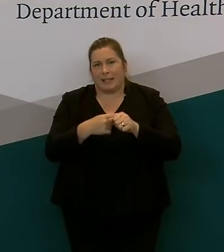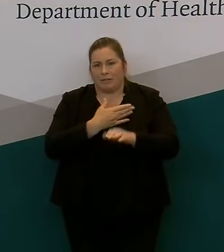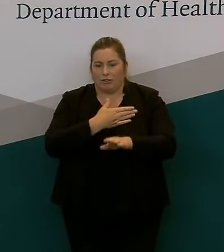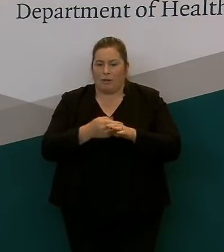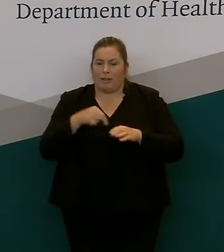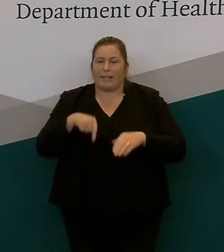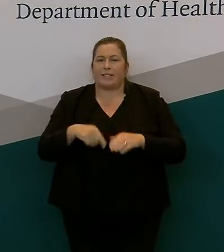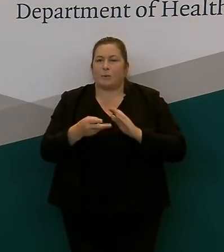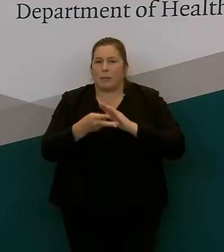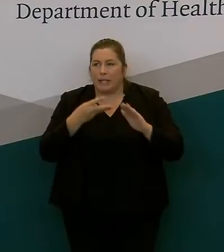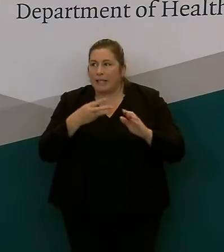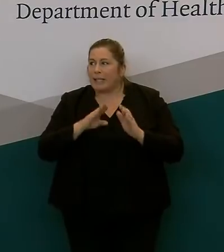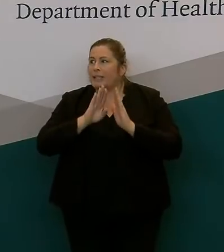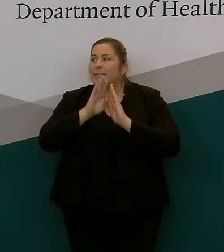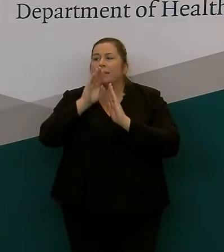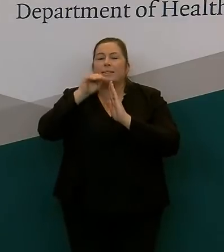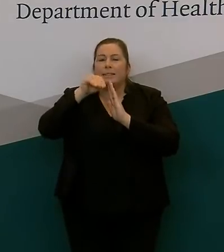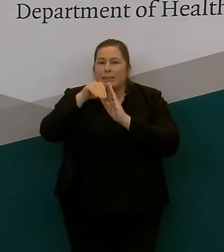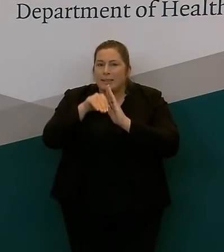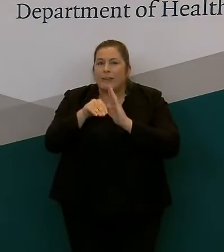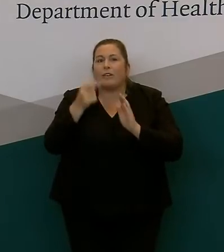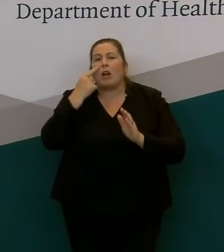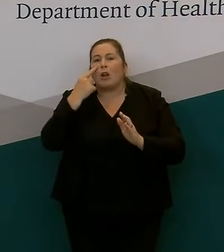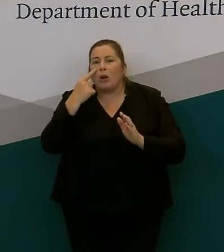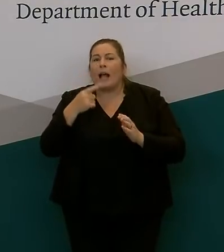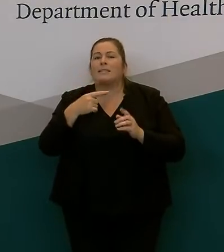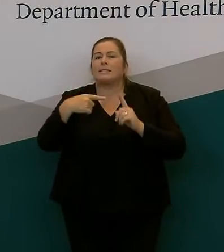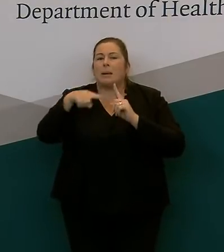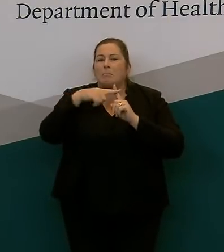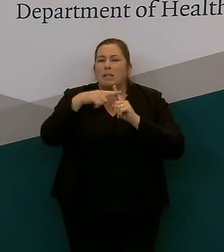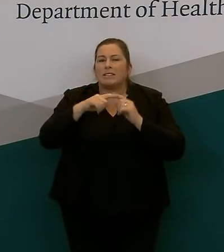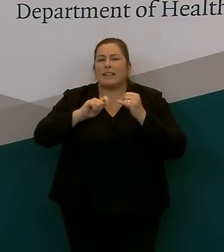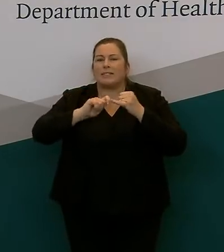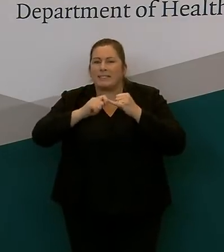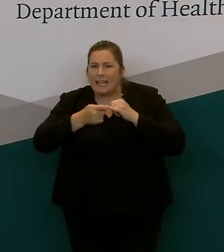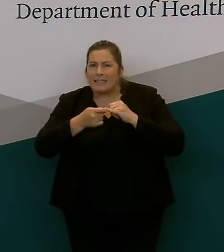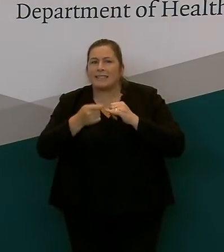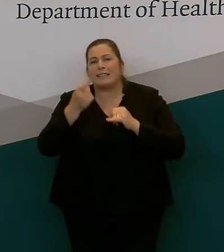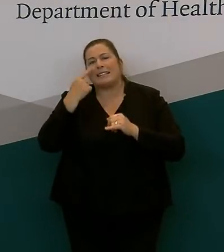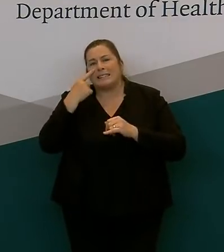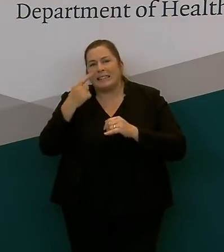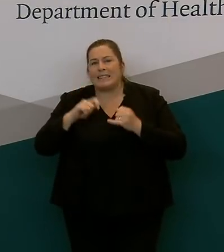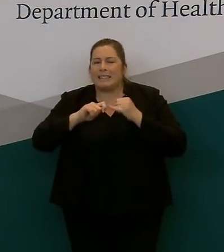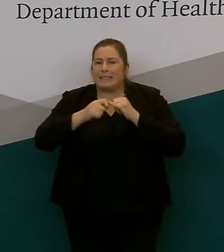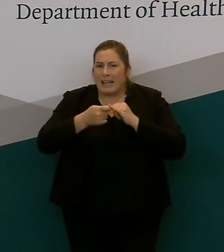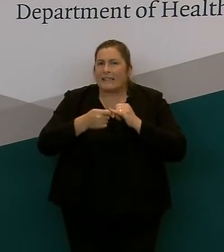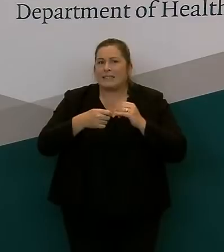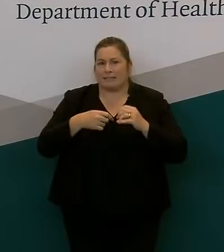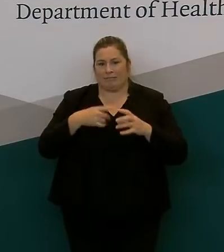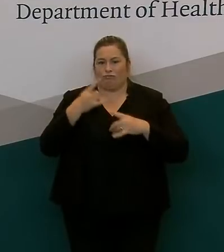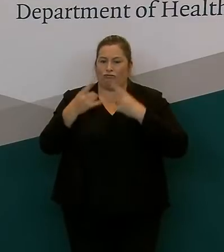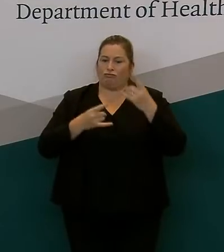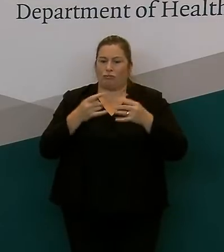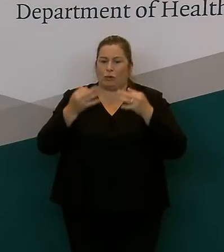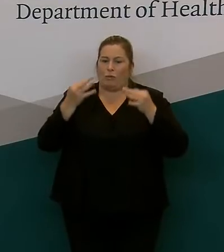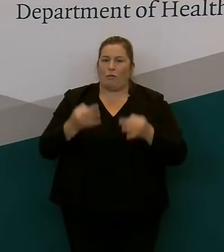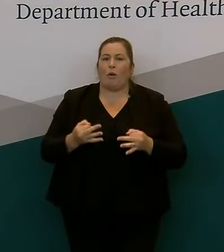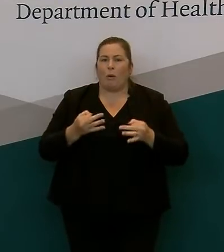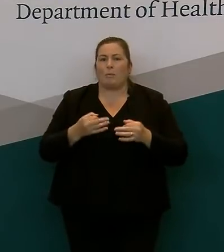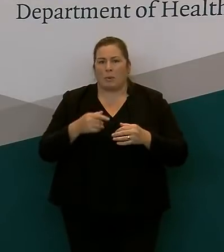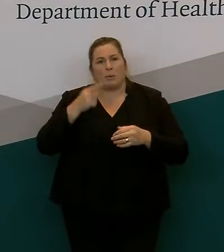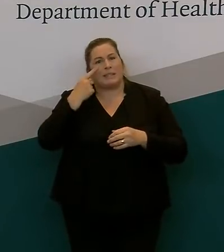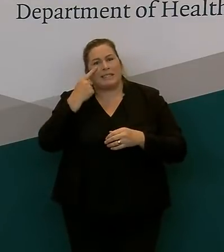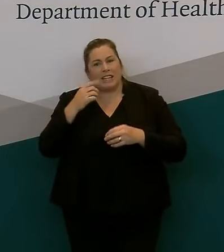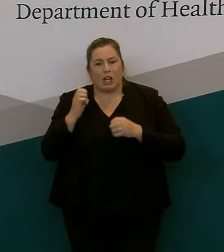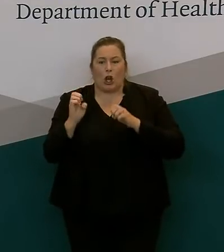of this week. If we look at positive tests, we see obviously the tests are done earlier than the cases are confirmed. We see earlier in